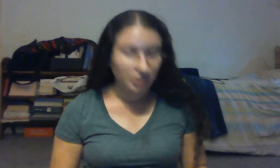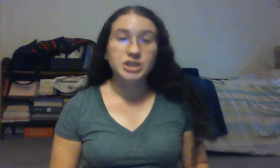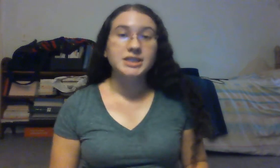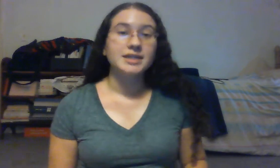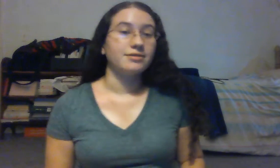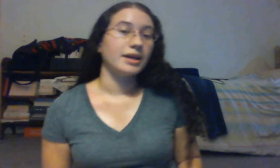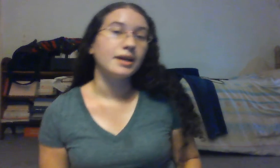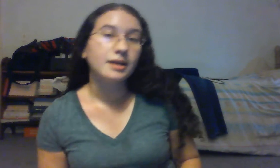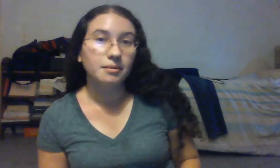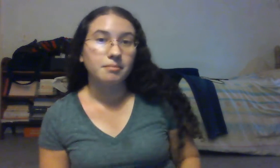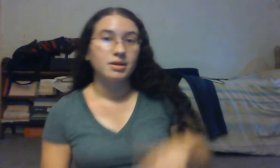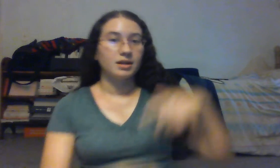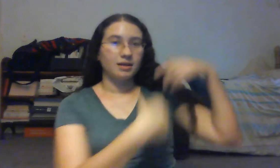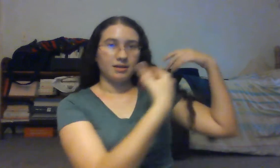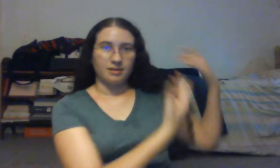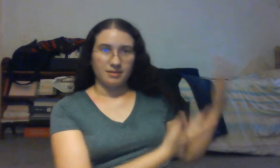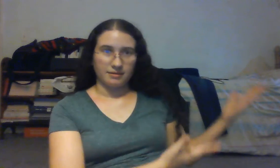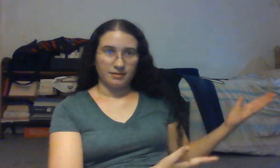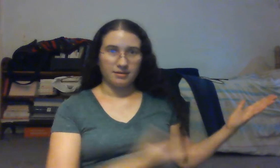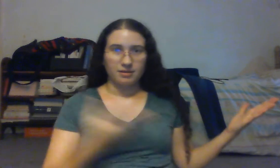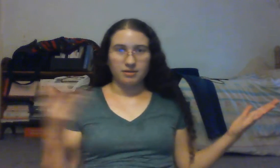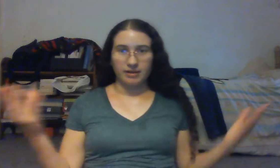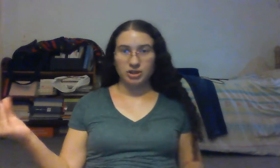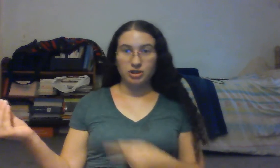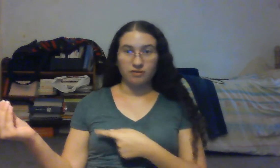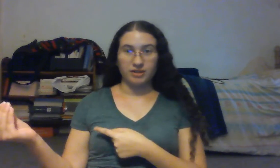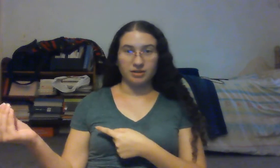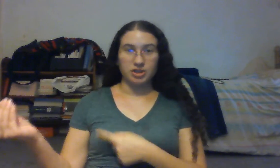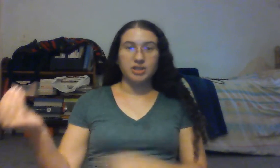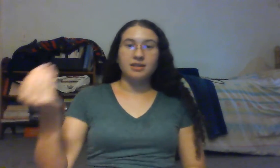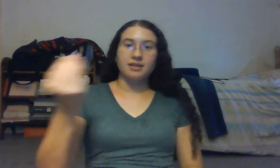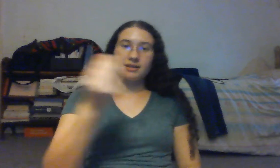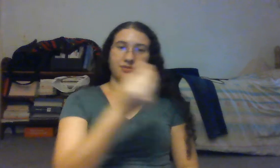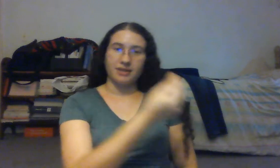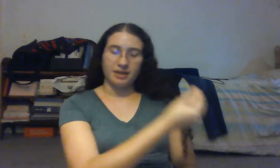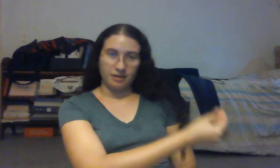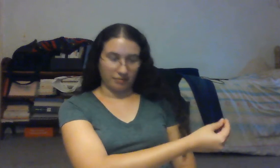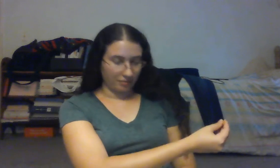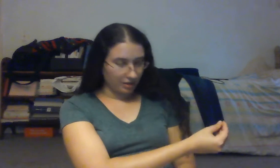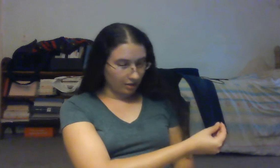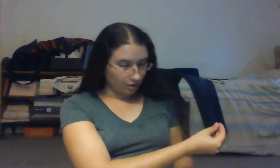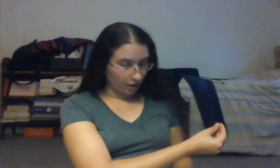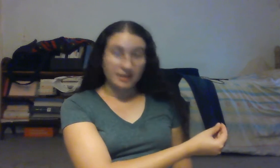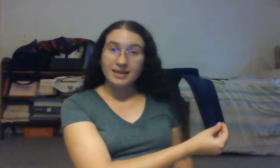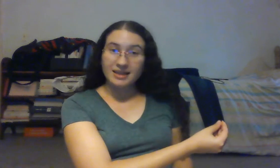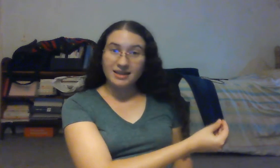She give him, right? She's over here. She give him, and he give